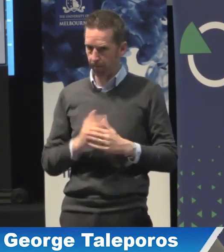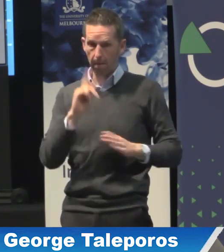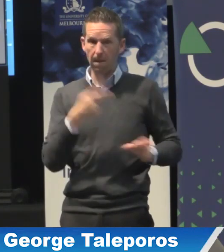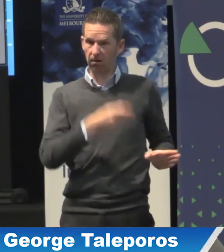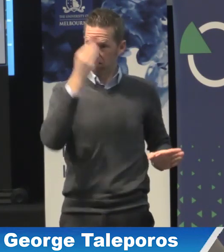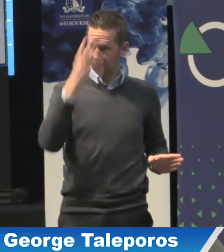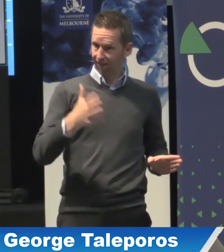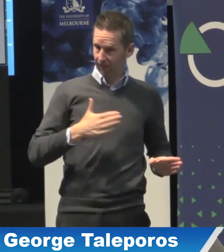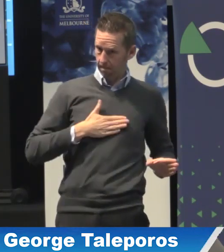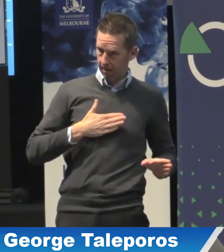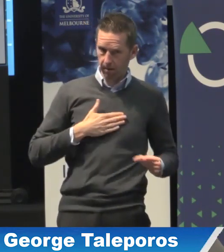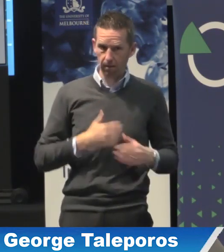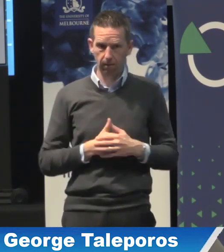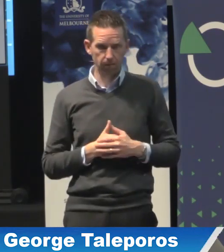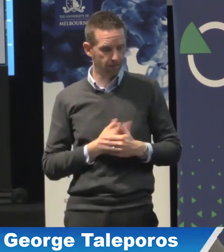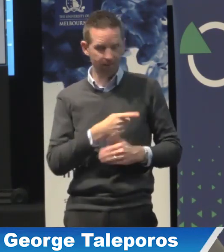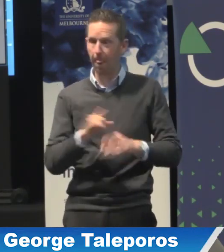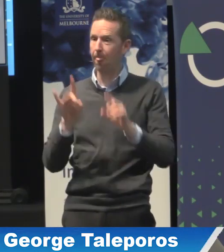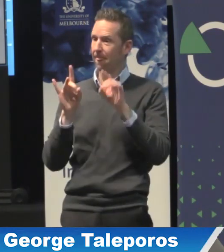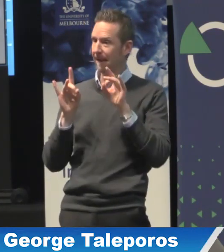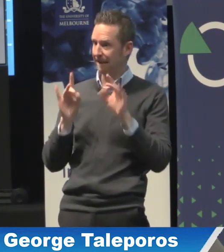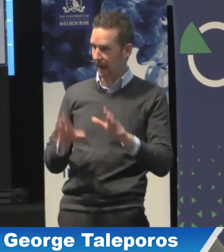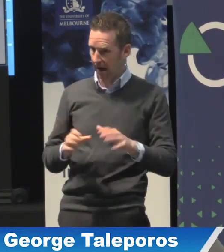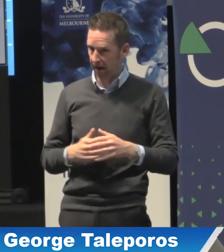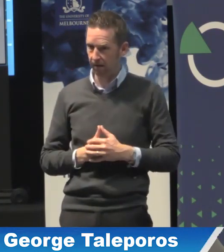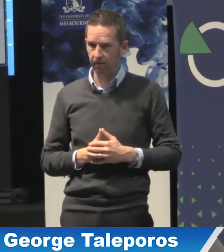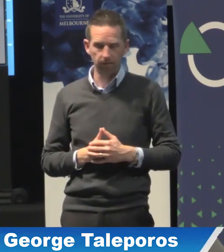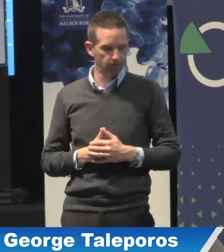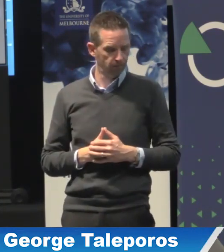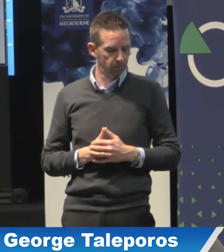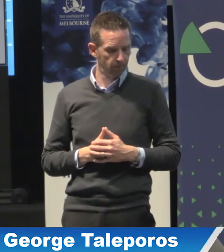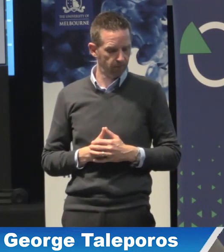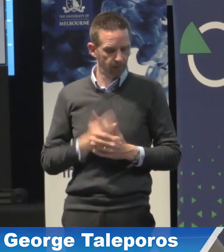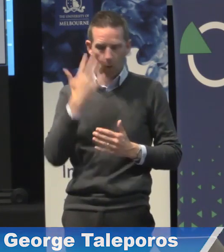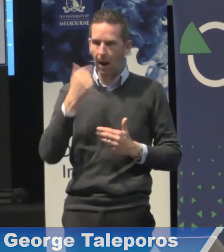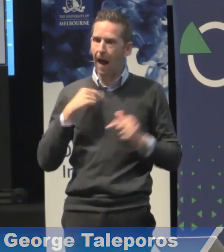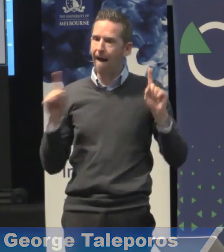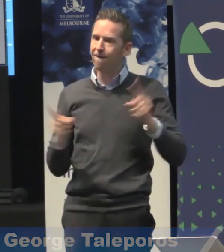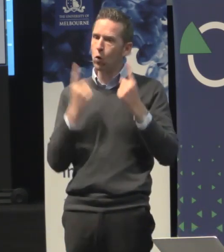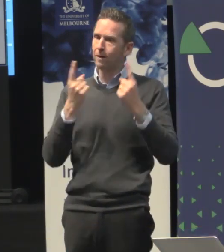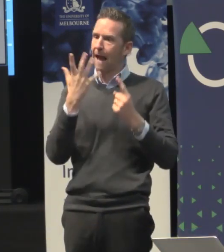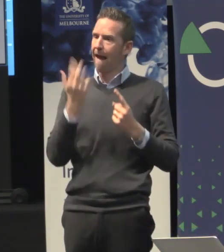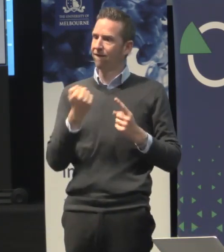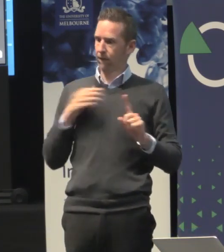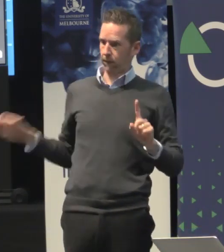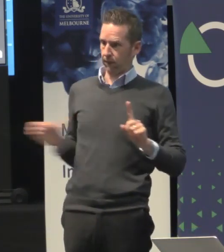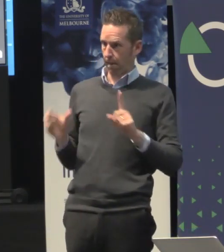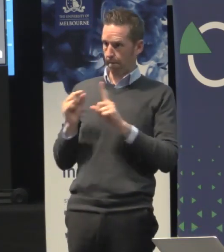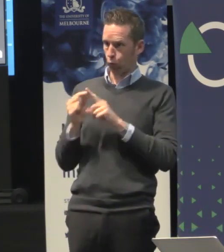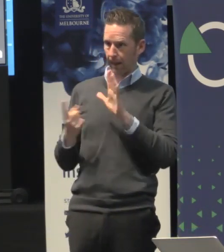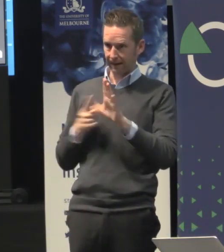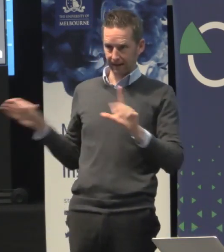me, at the start, when I first have a personal assistant,